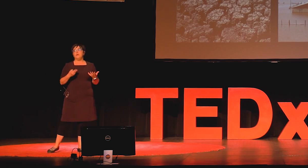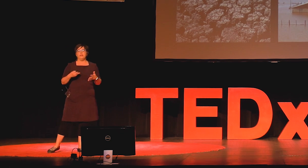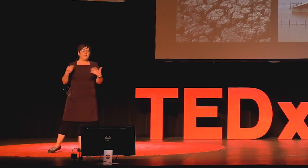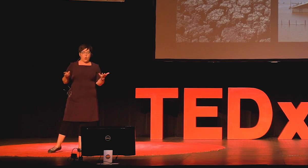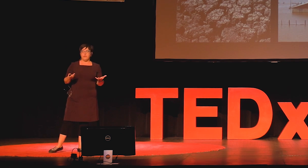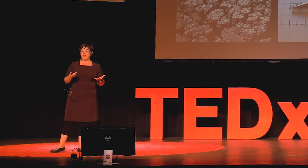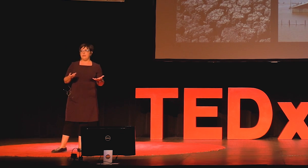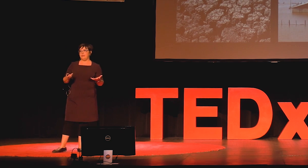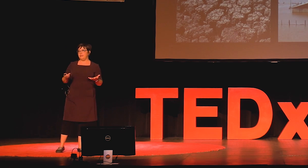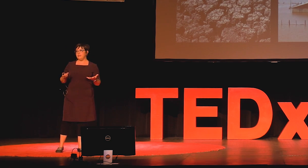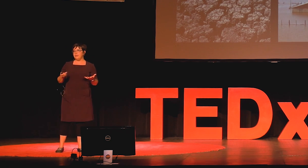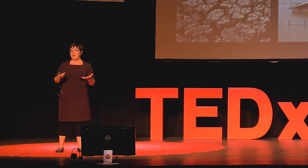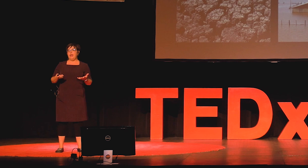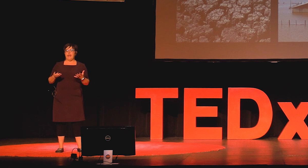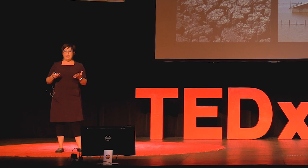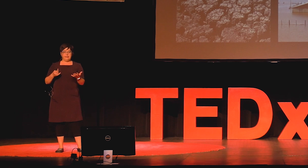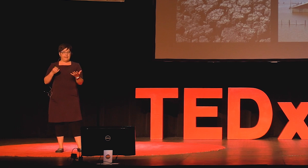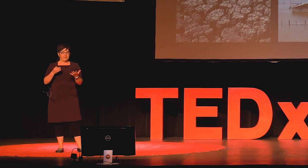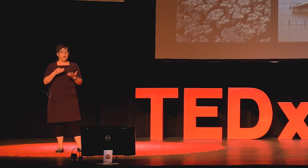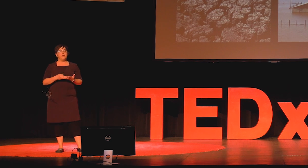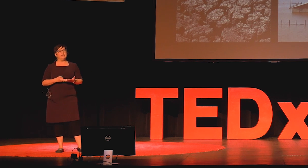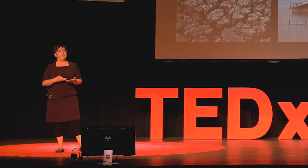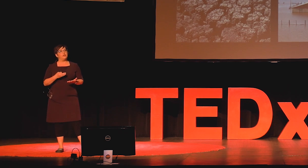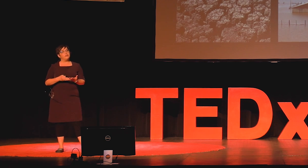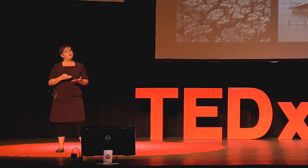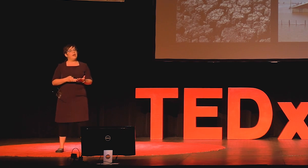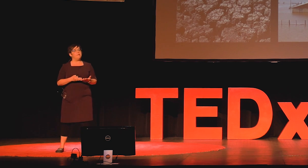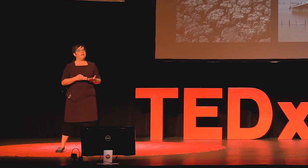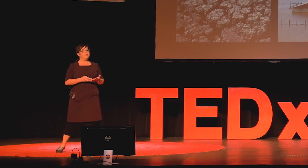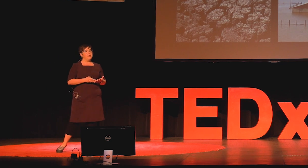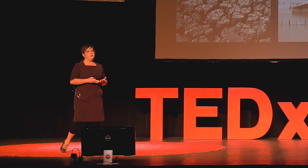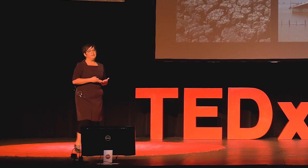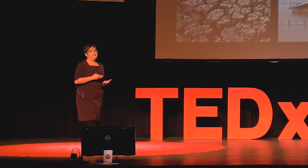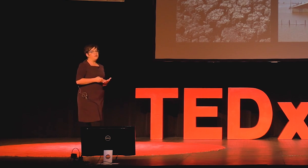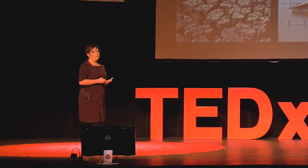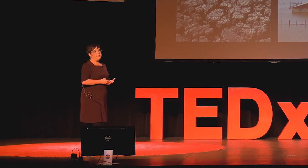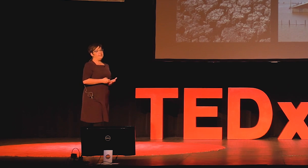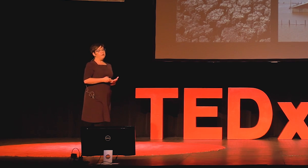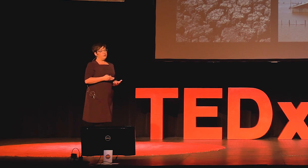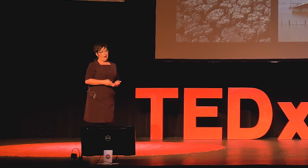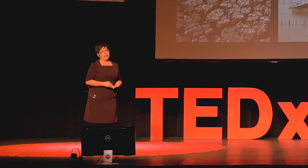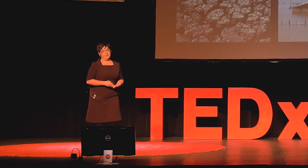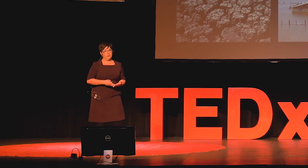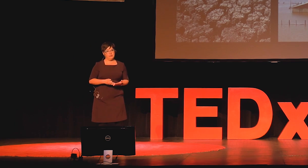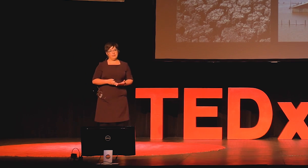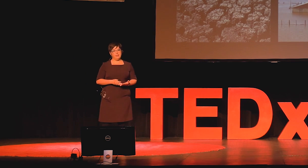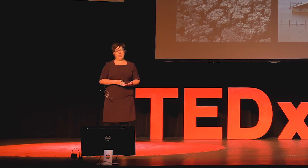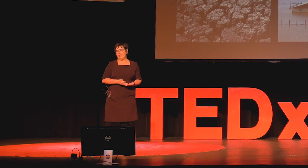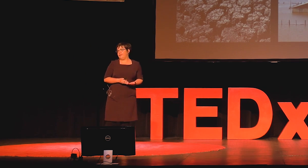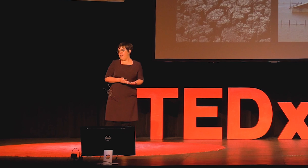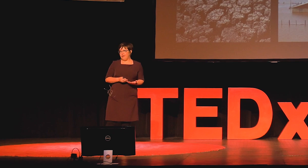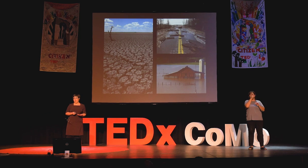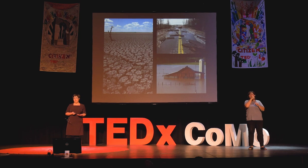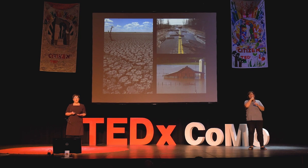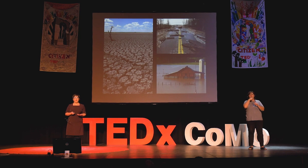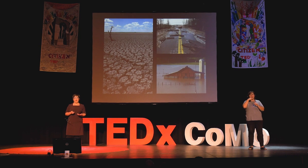crops are growing, like corn, for instance, and it's growing in a critical time, if it experiences extreme heat or dry conditions, it